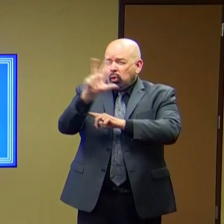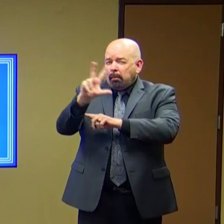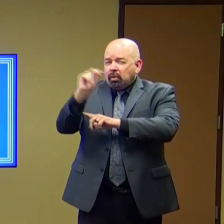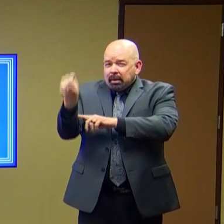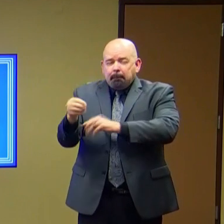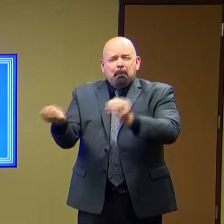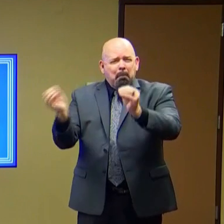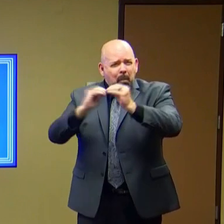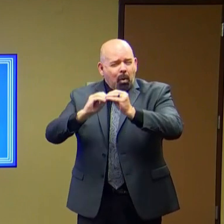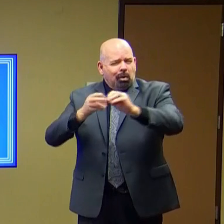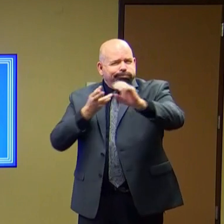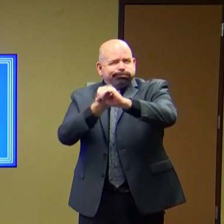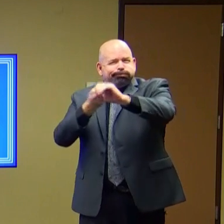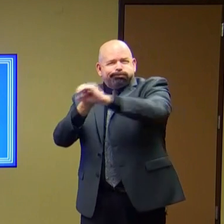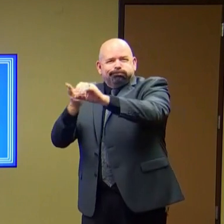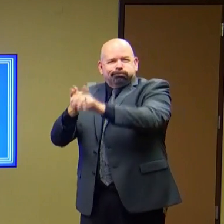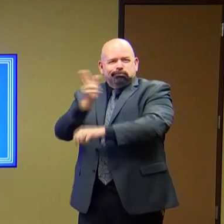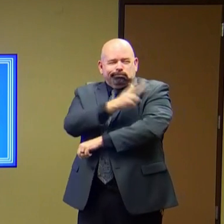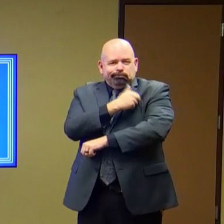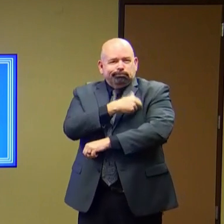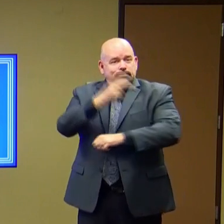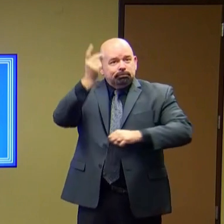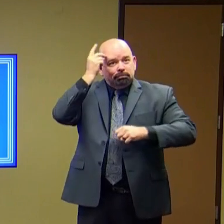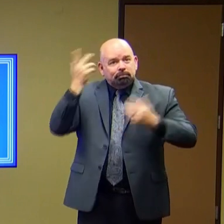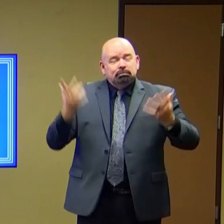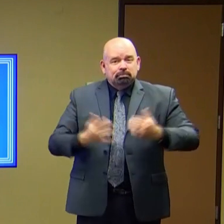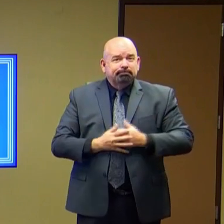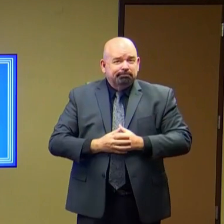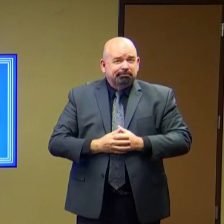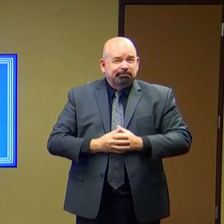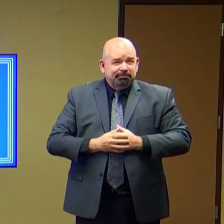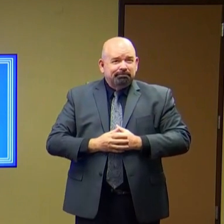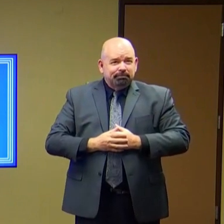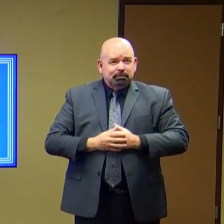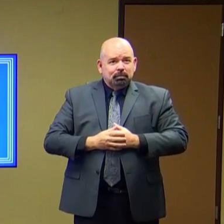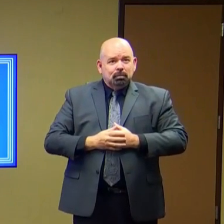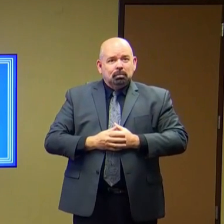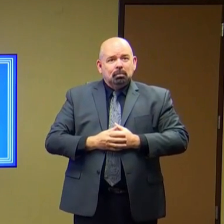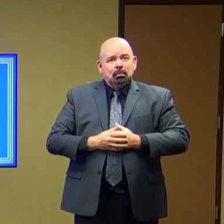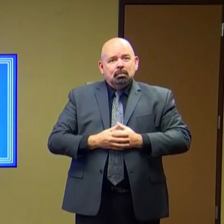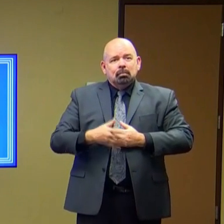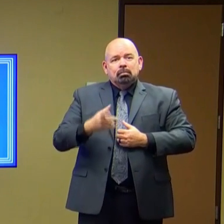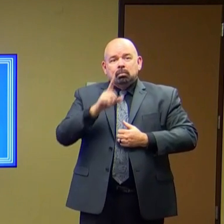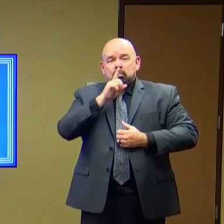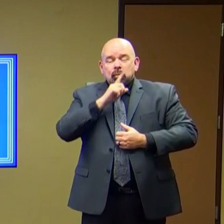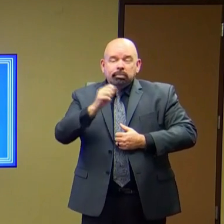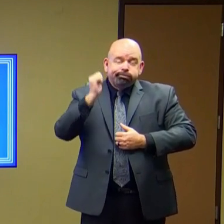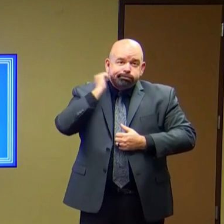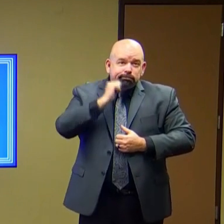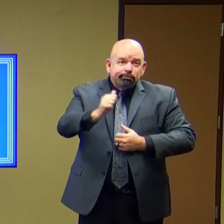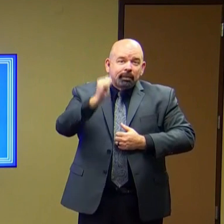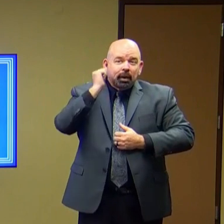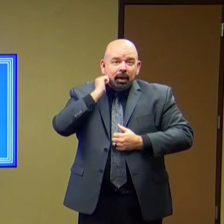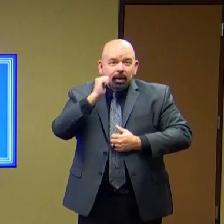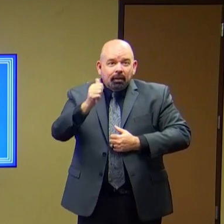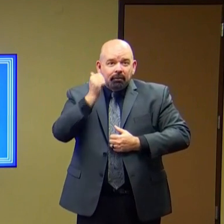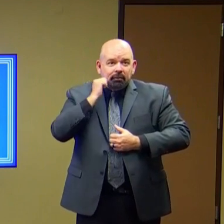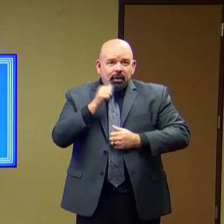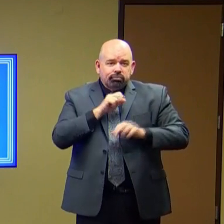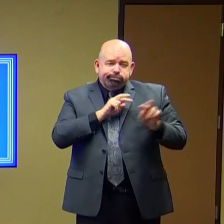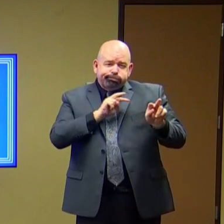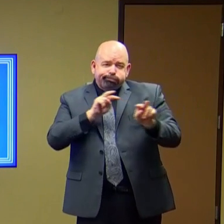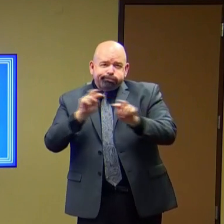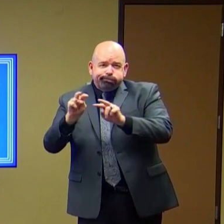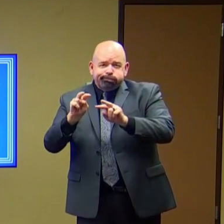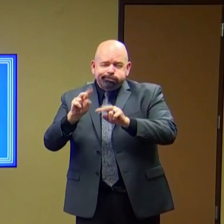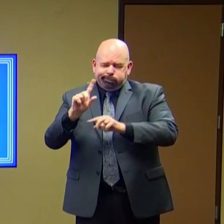County. And our positive cases, our daily positive case numbers, have gone up 20%